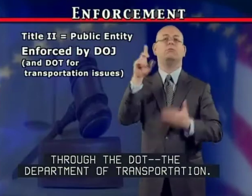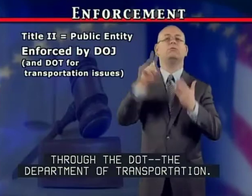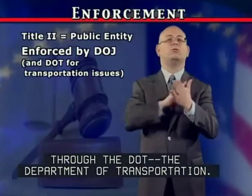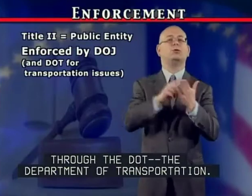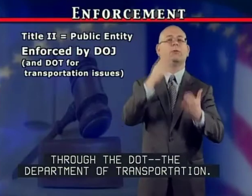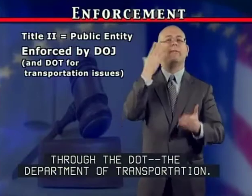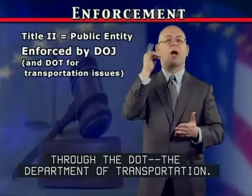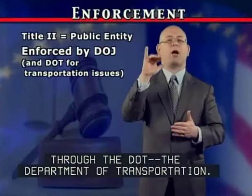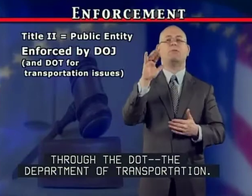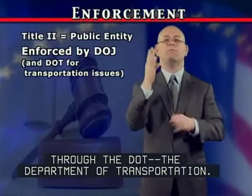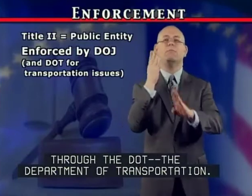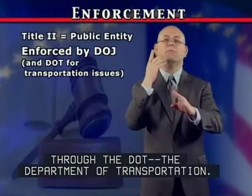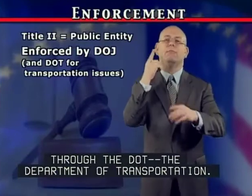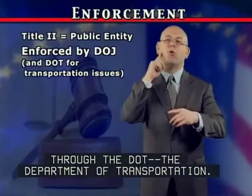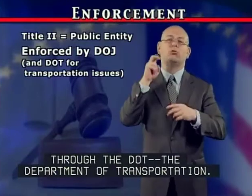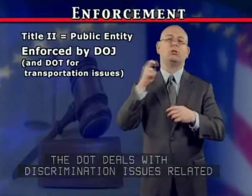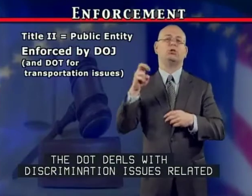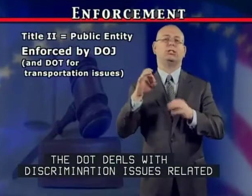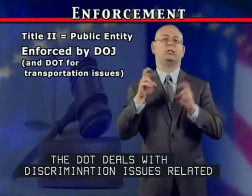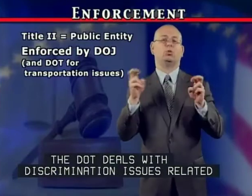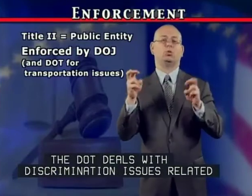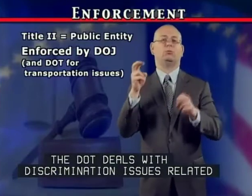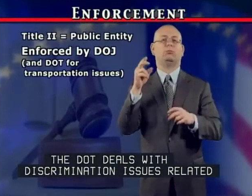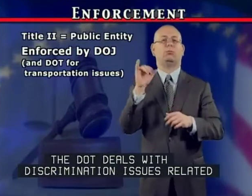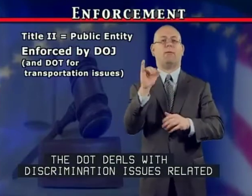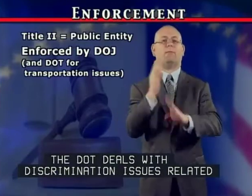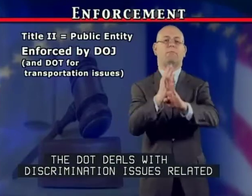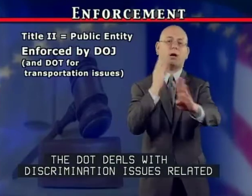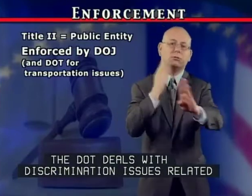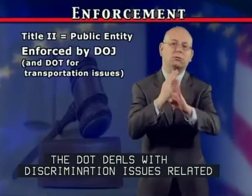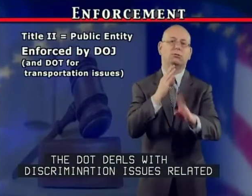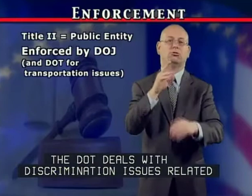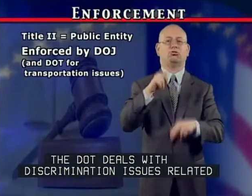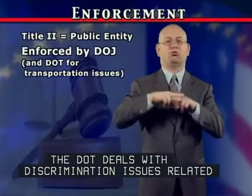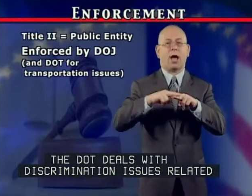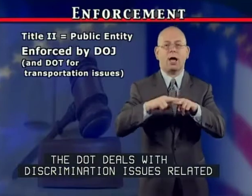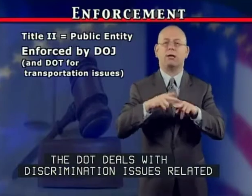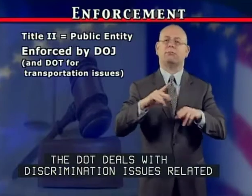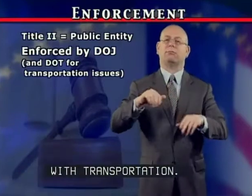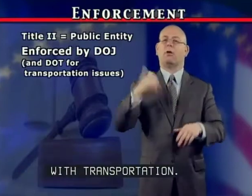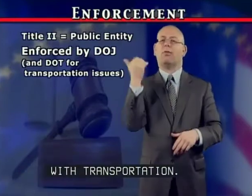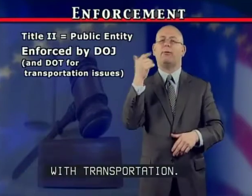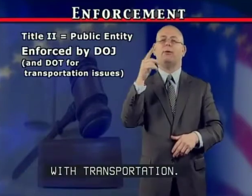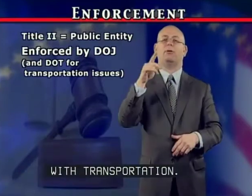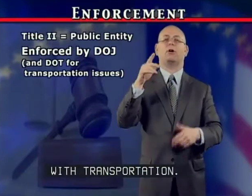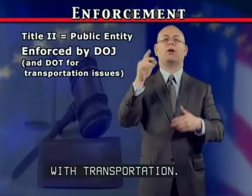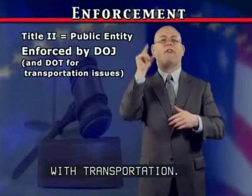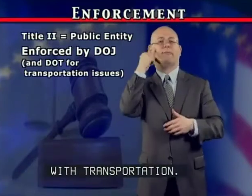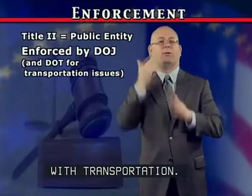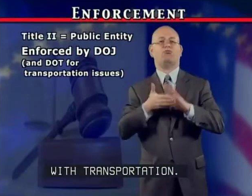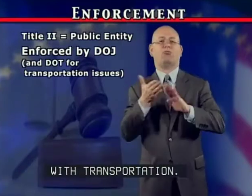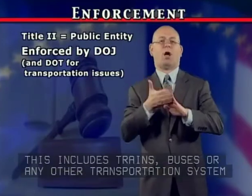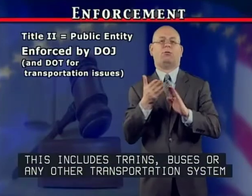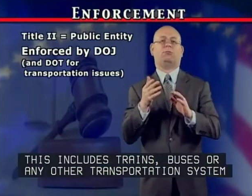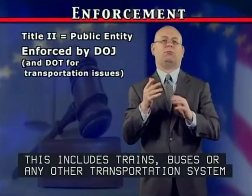Transportation. The DOT deals with discrimination issues related with transportation. This